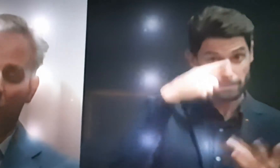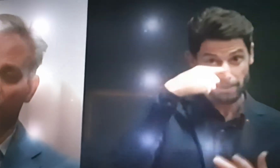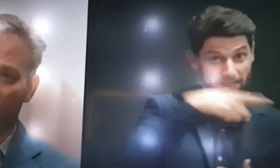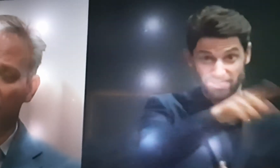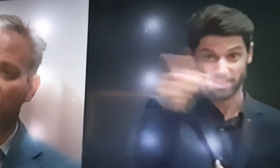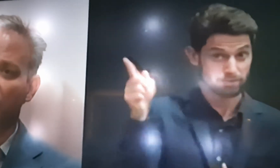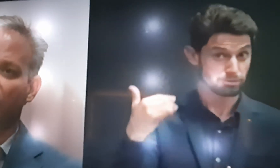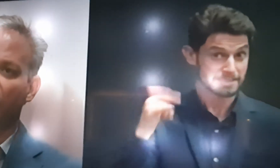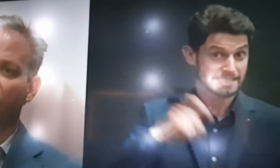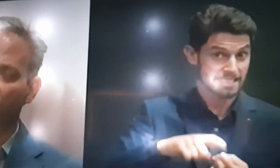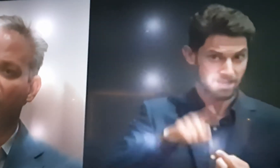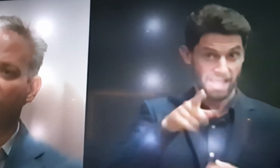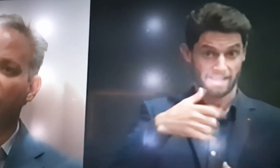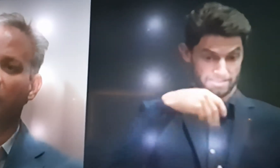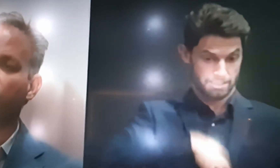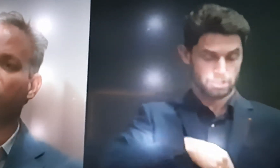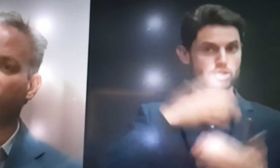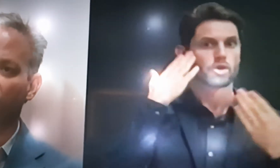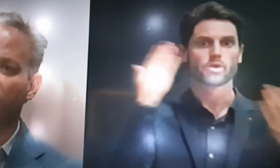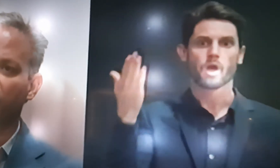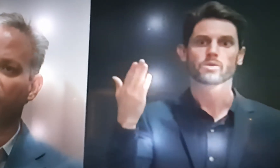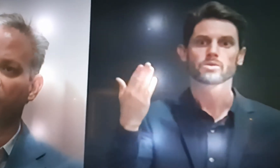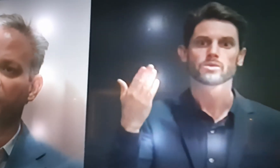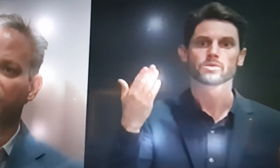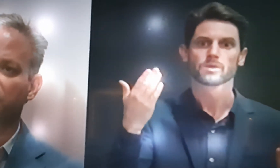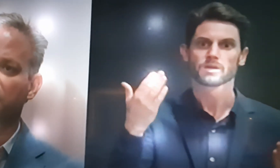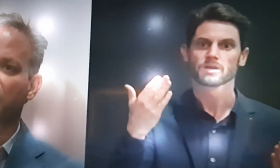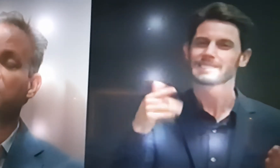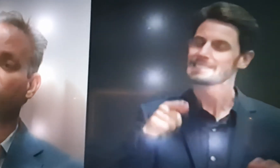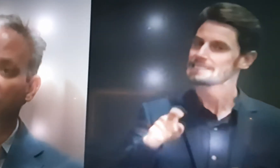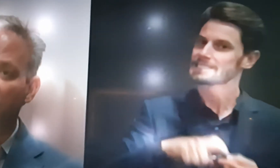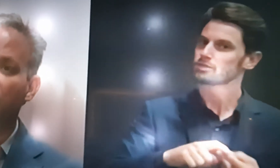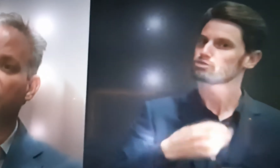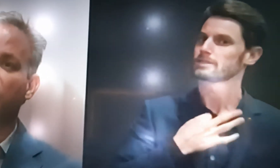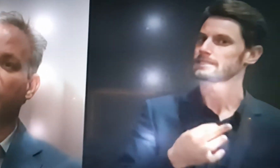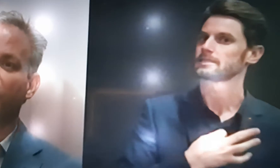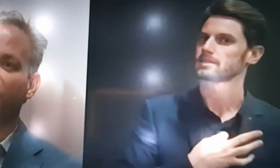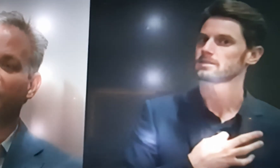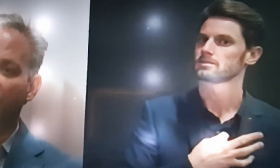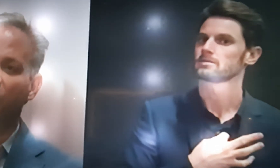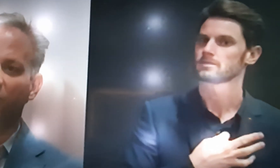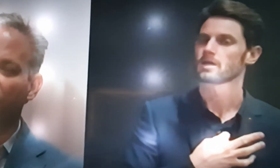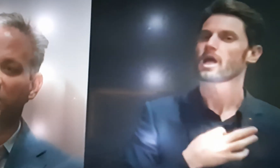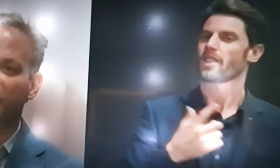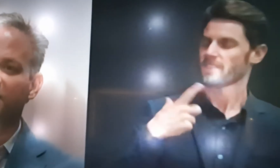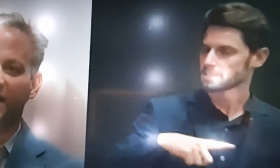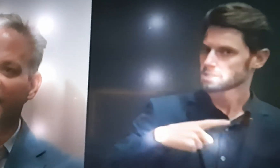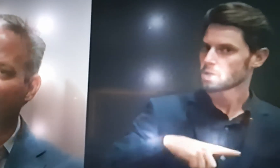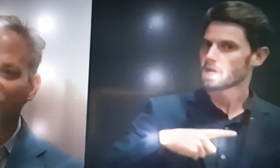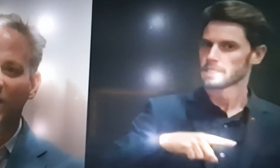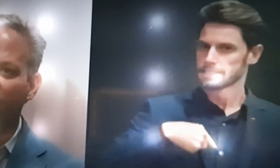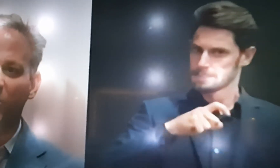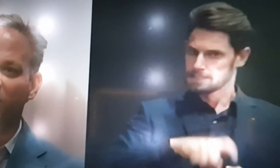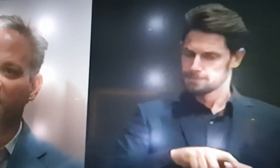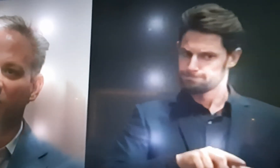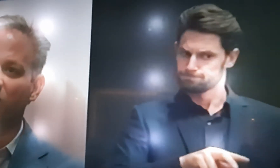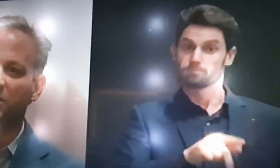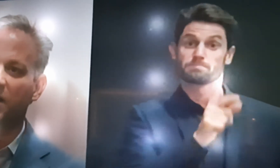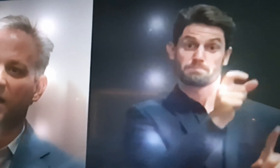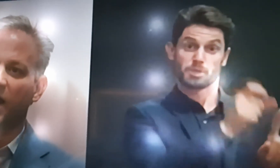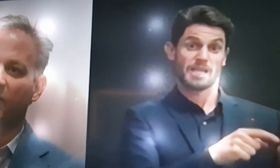potentially, probably, who have it and who are not aware that they're infectious. So we need the number of contacts that each and every